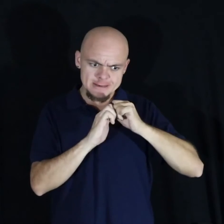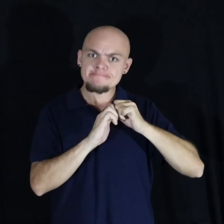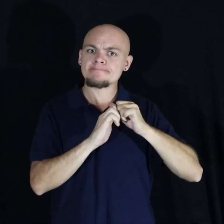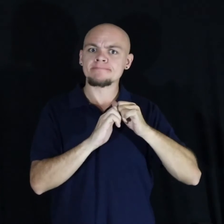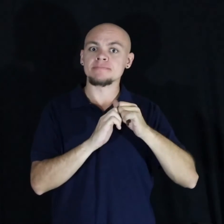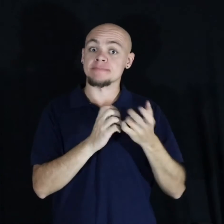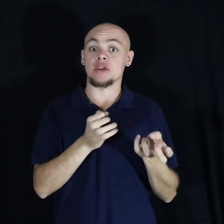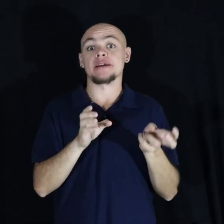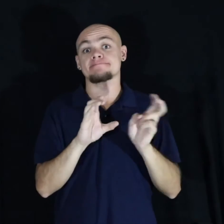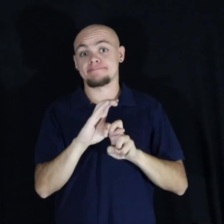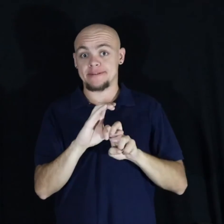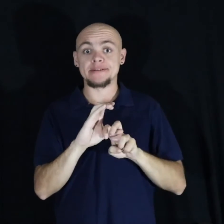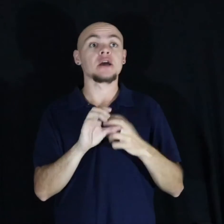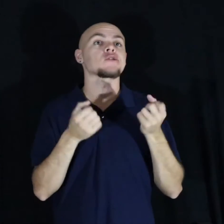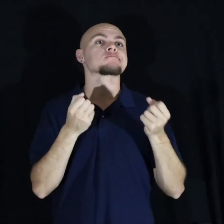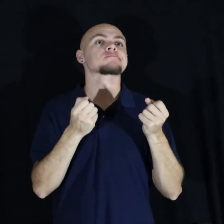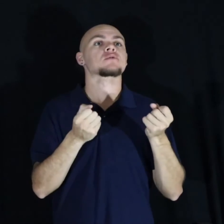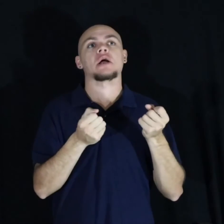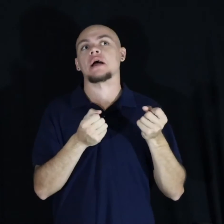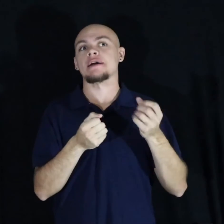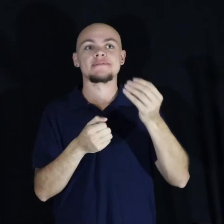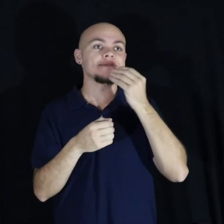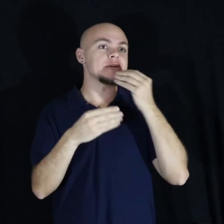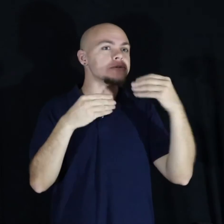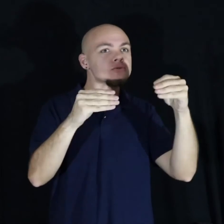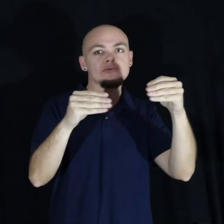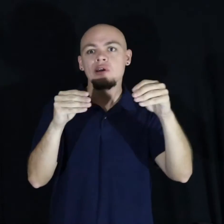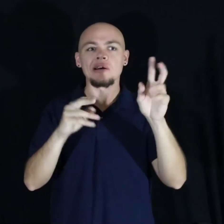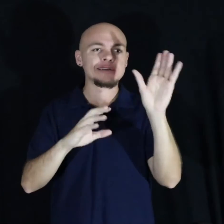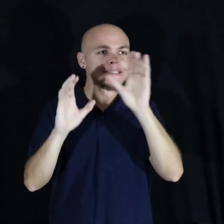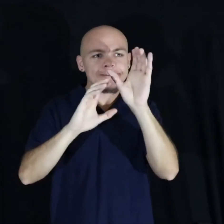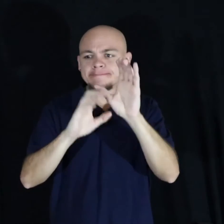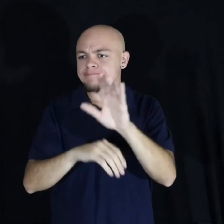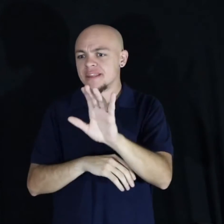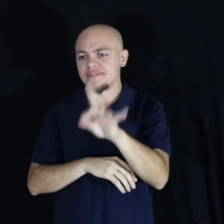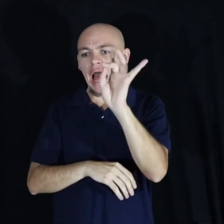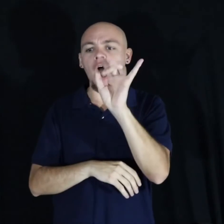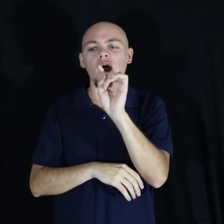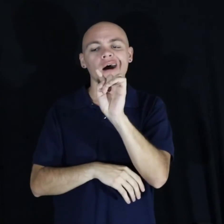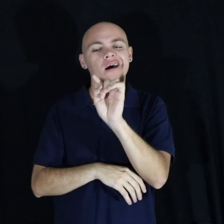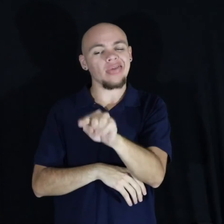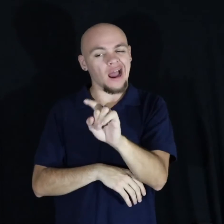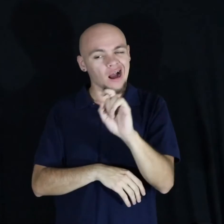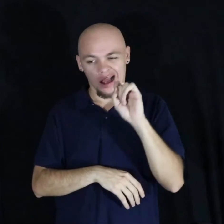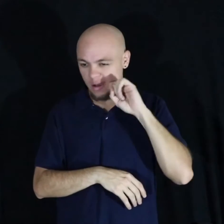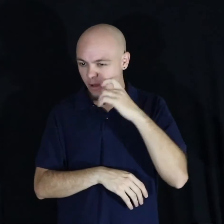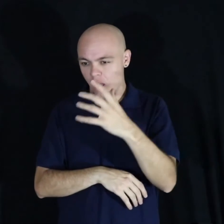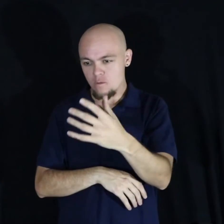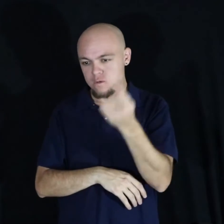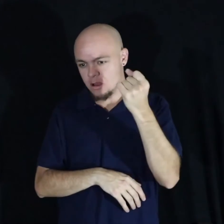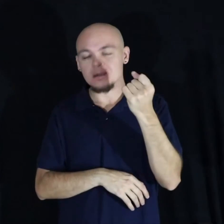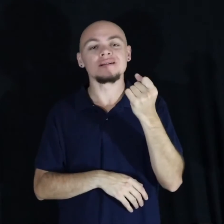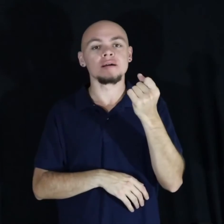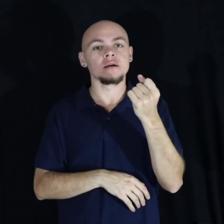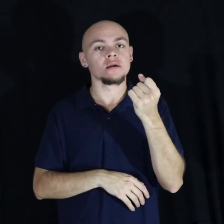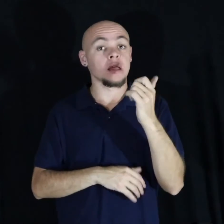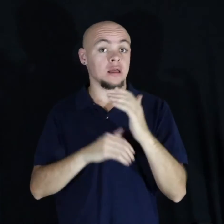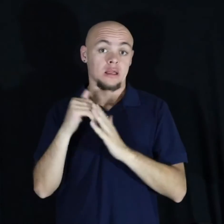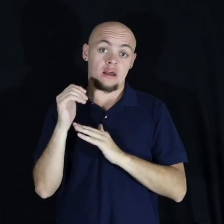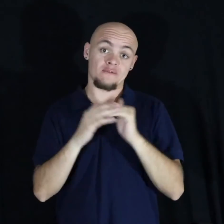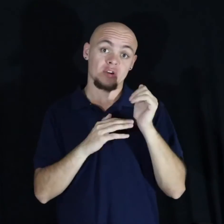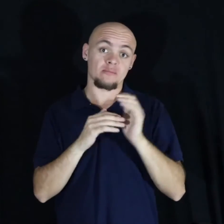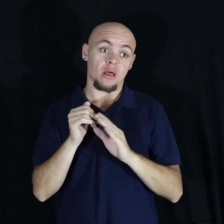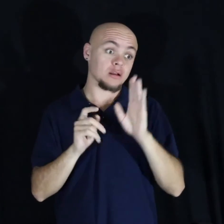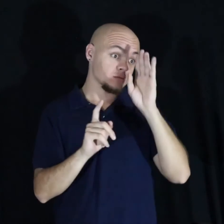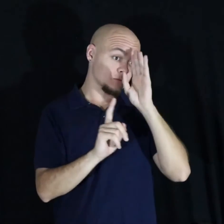can get in the car and drive to a selection of grocery stores until you find that apple that you're looking for. It may not be as comfortable as going straight